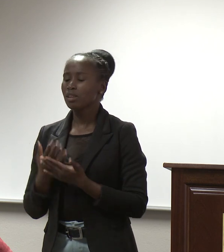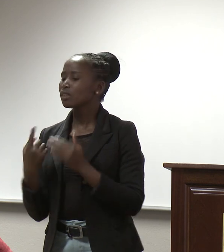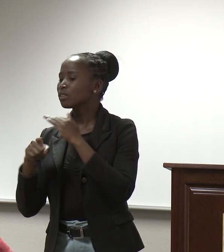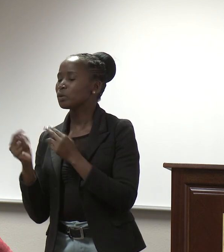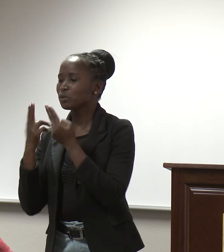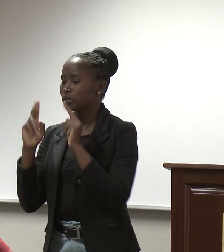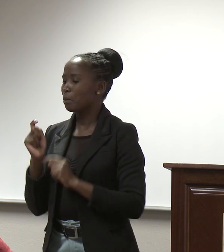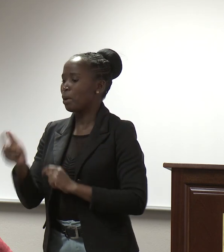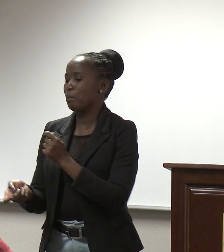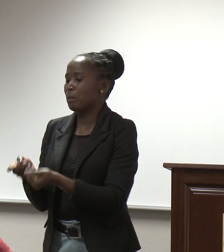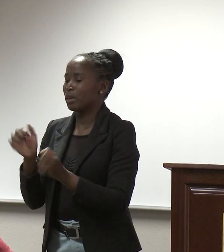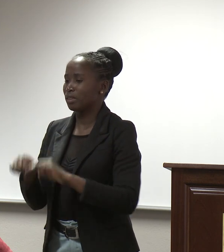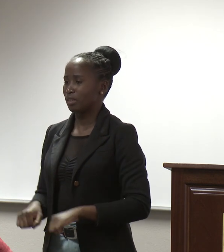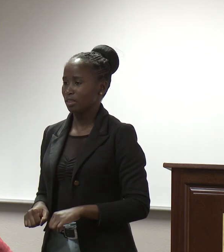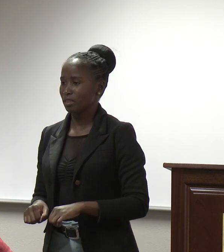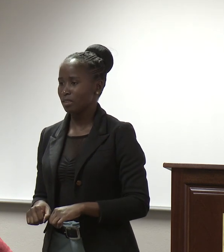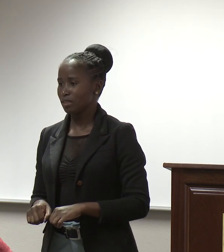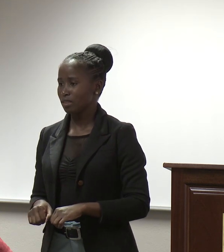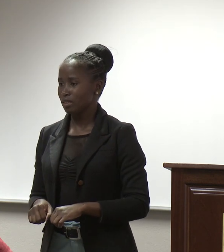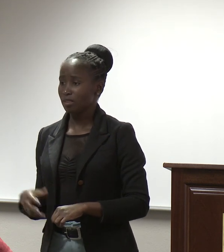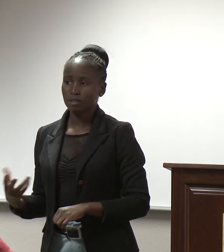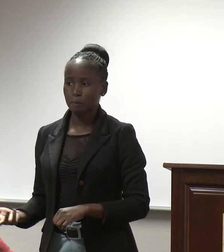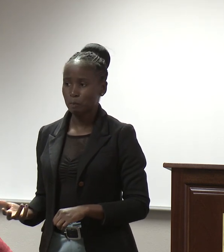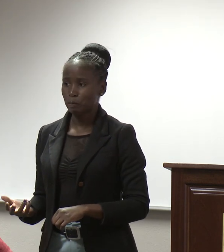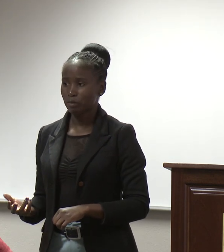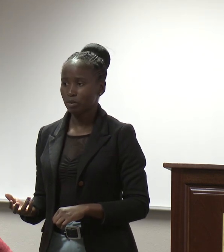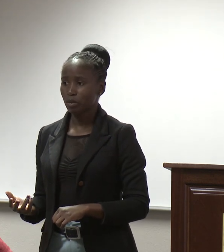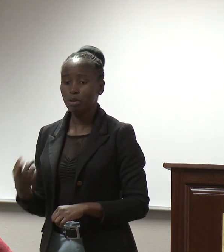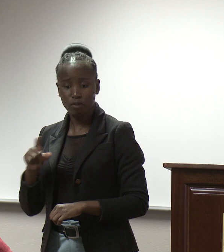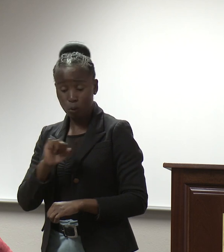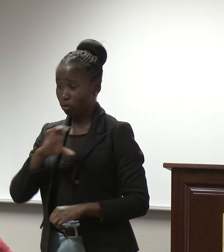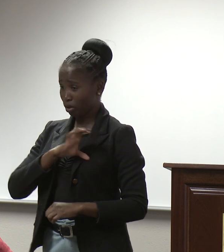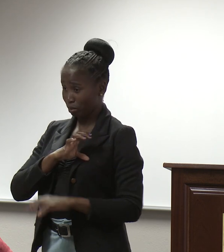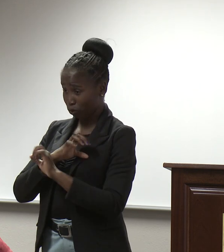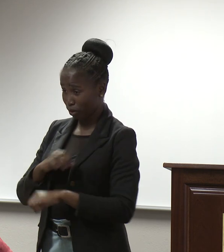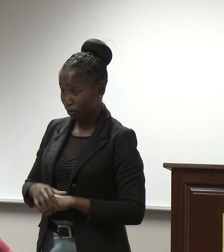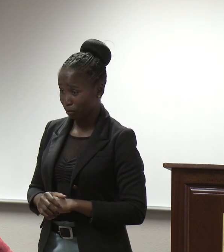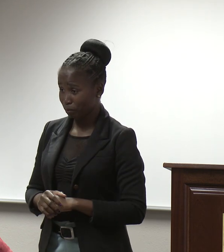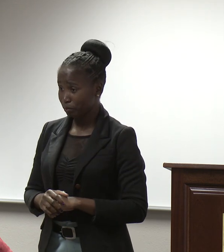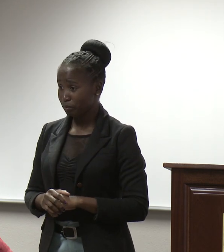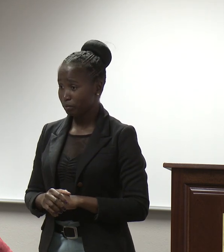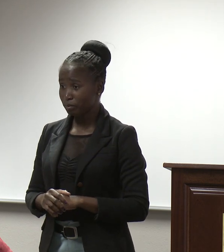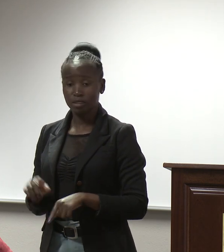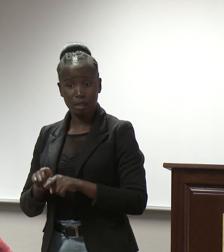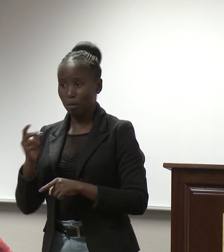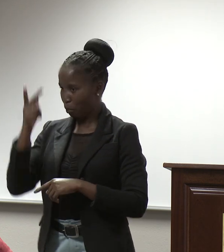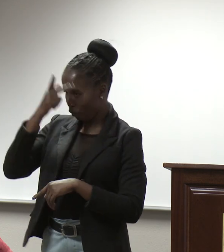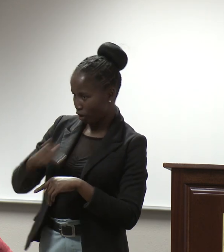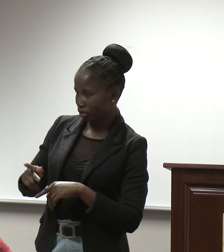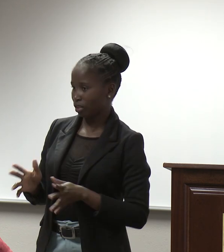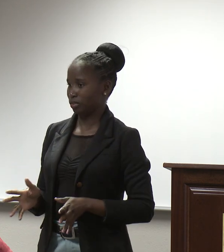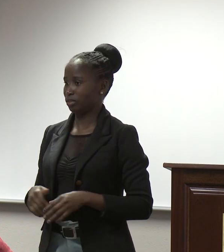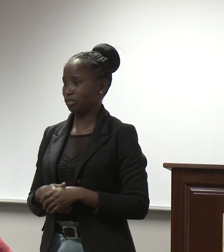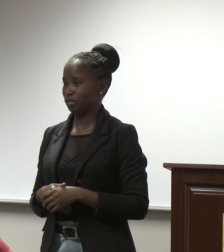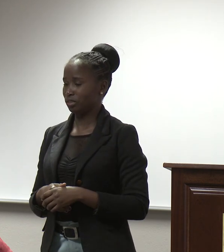and students become, of course, your consumers, right? And professors, proletarians